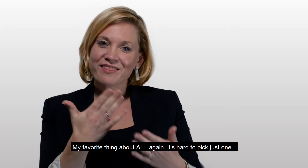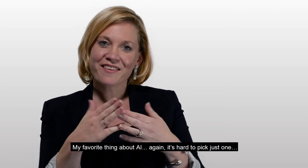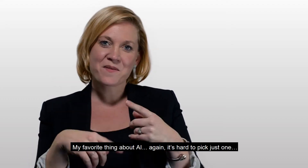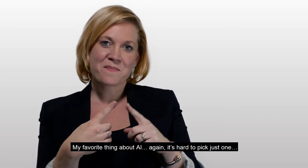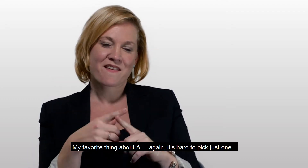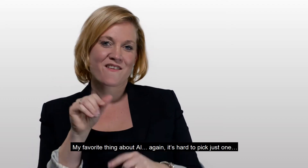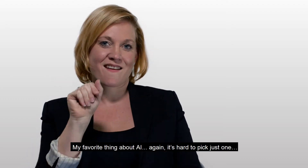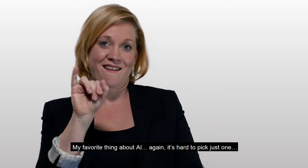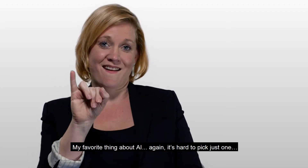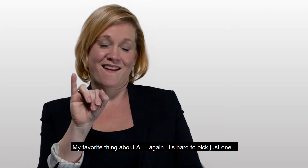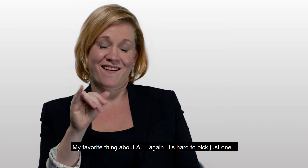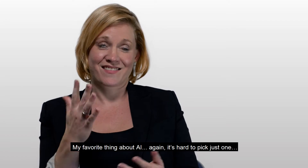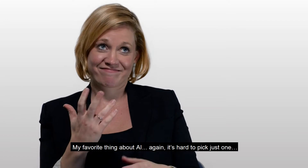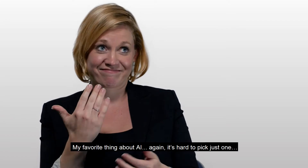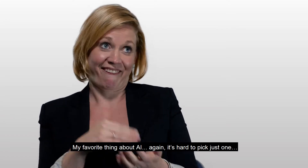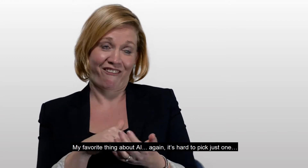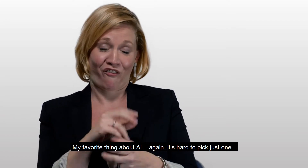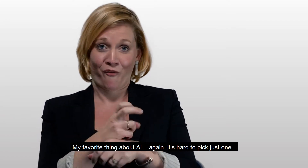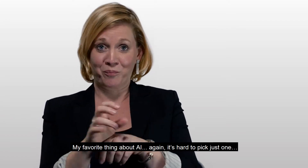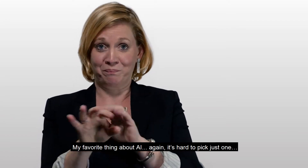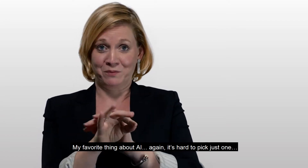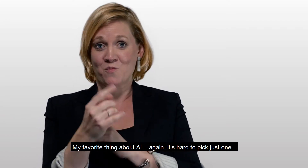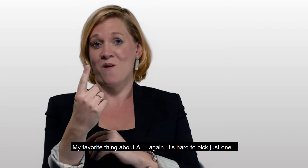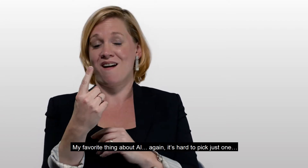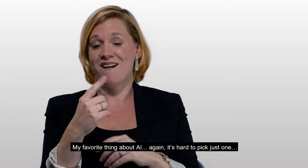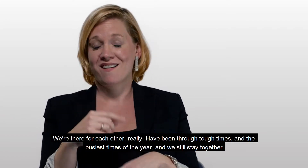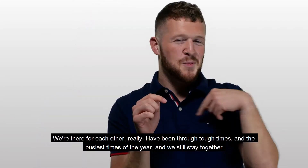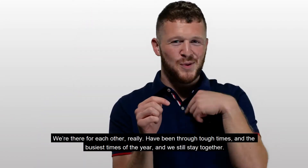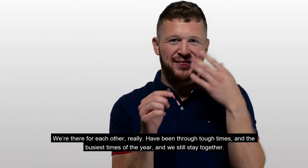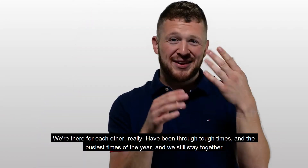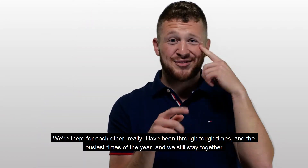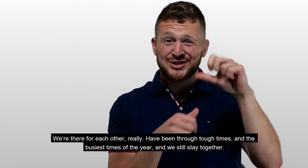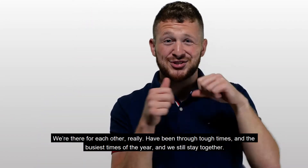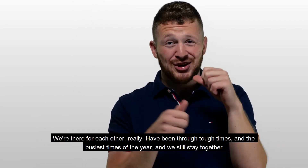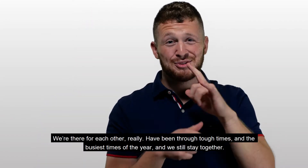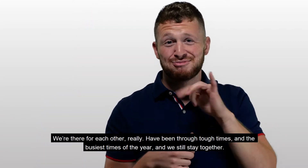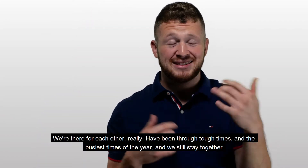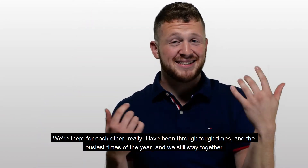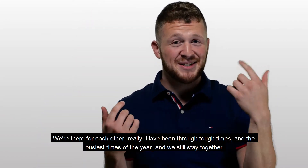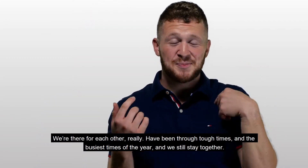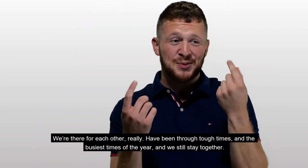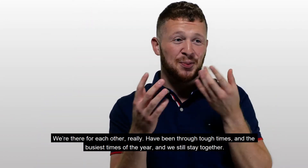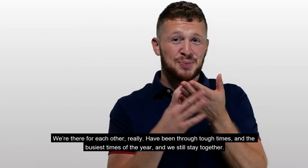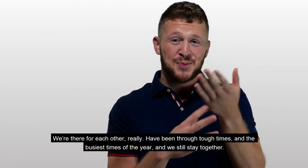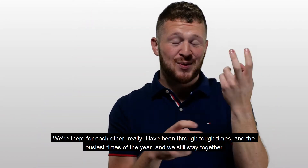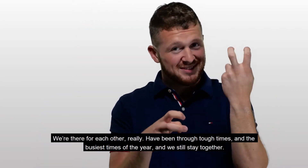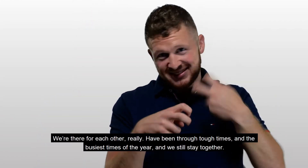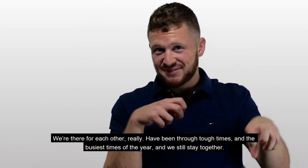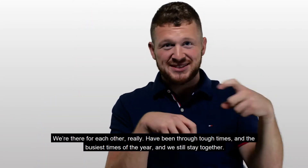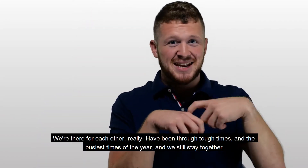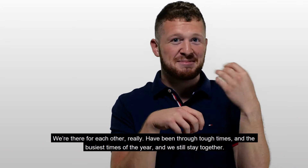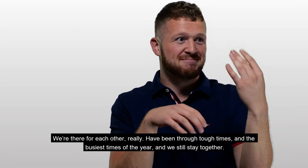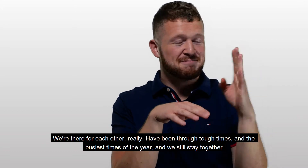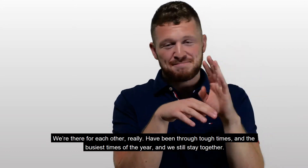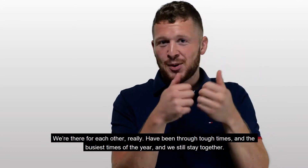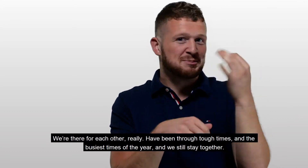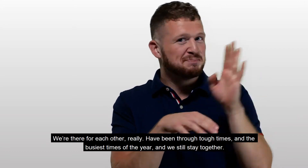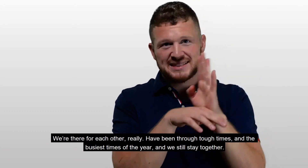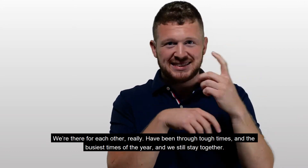My favorite thing about Access, again, it's hard to pick just one. We're there for each other, really. Have been through tough times and the